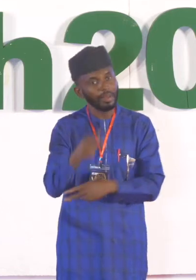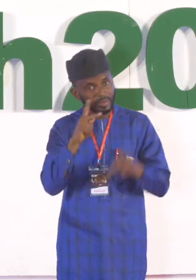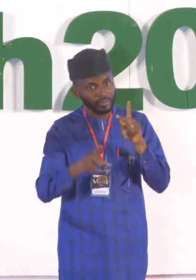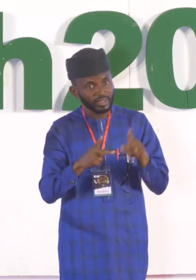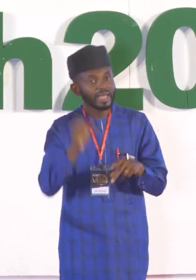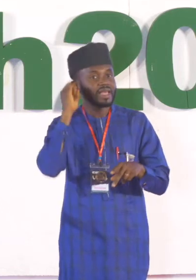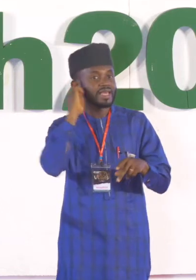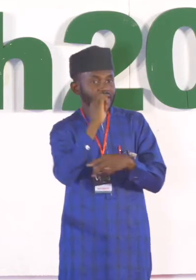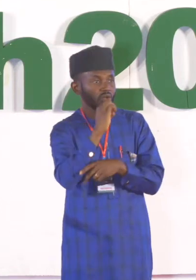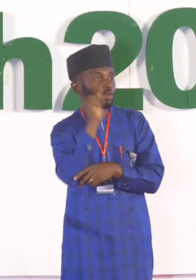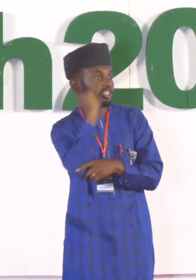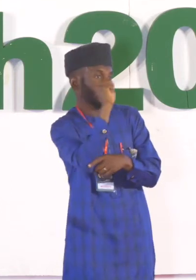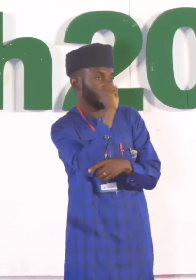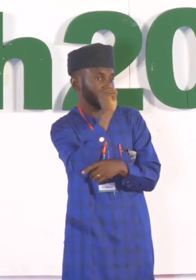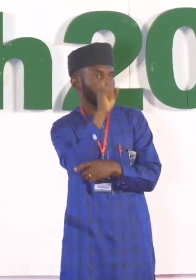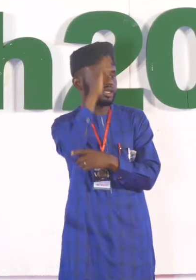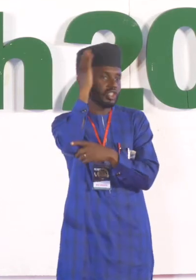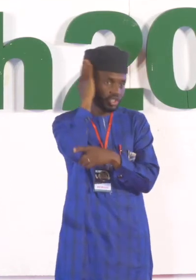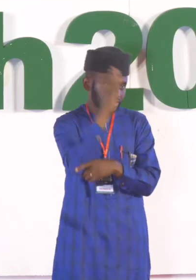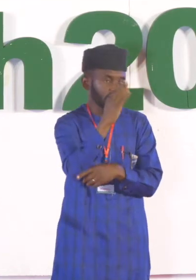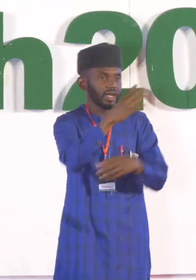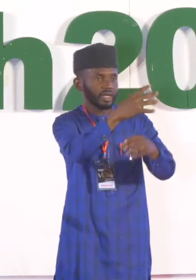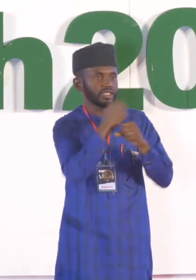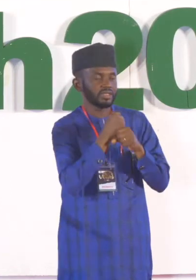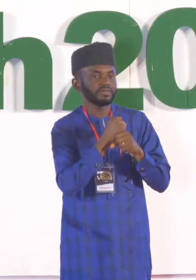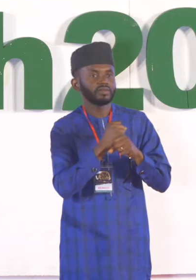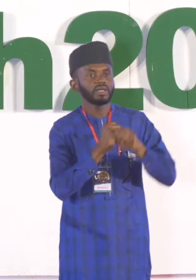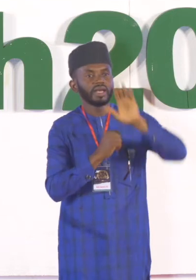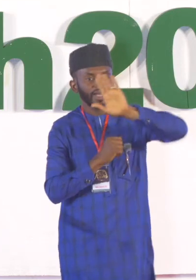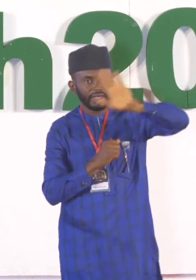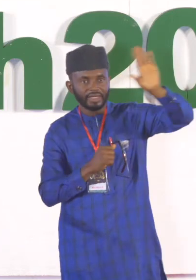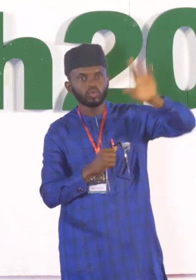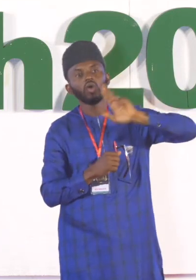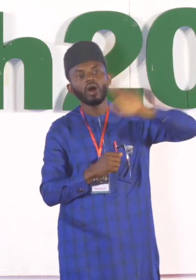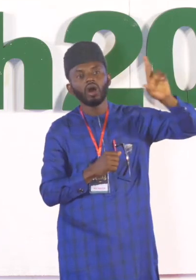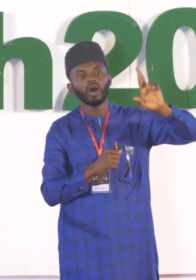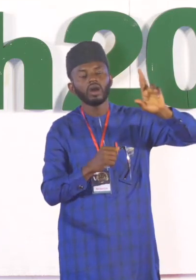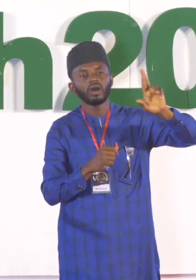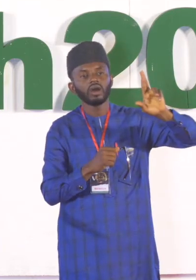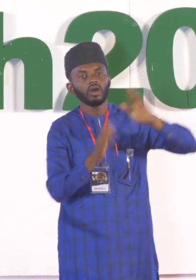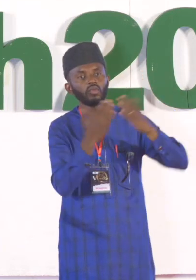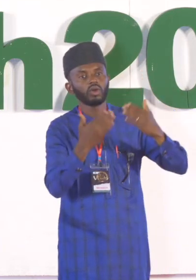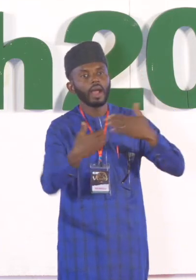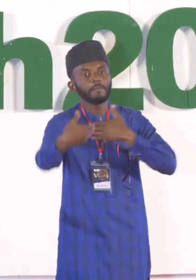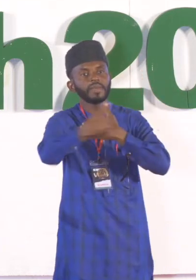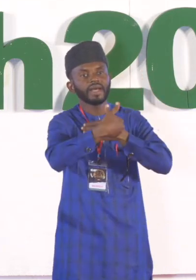shall receive his or hers, her book behind her